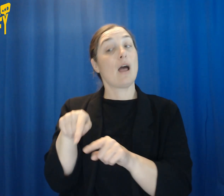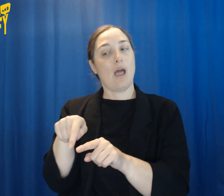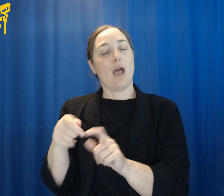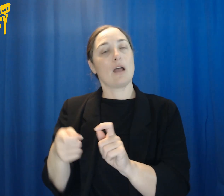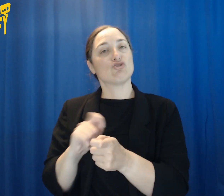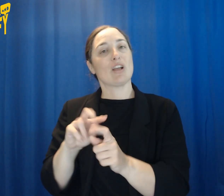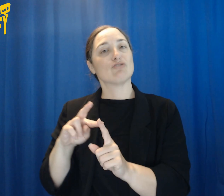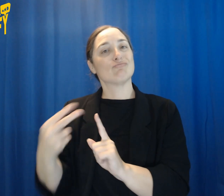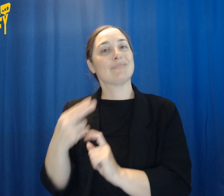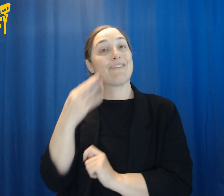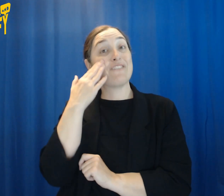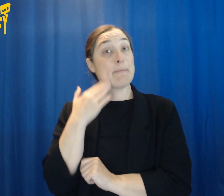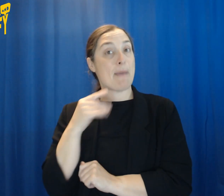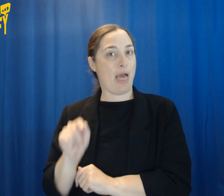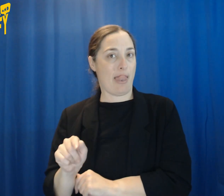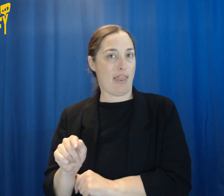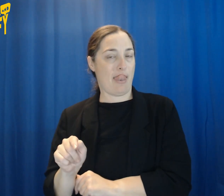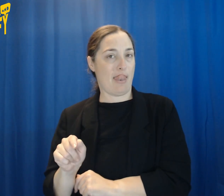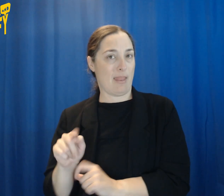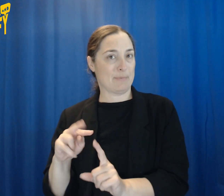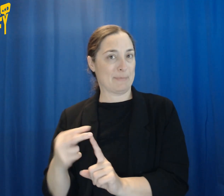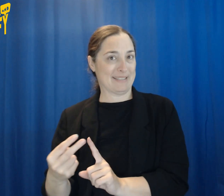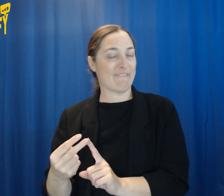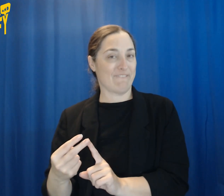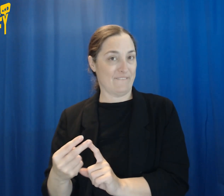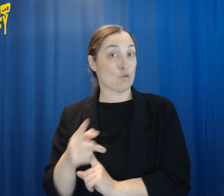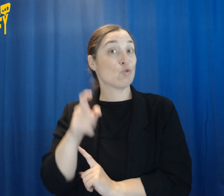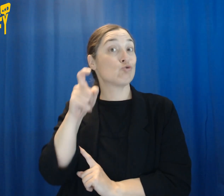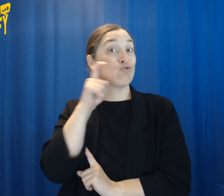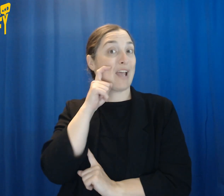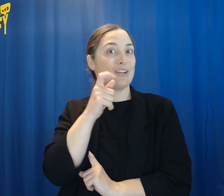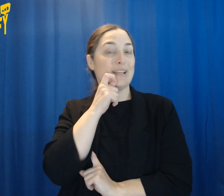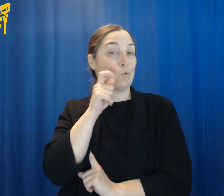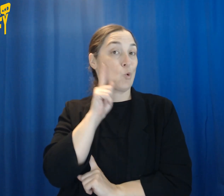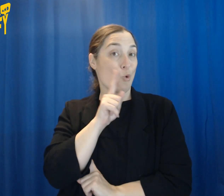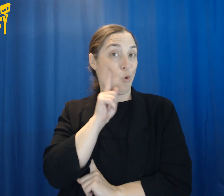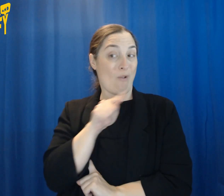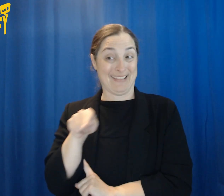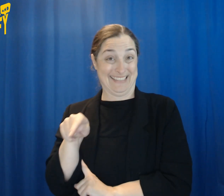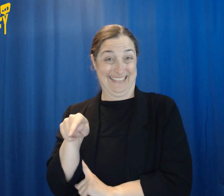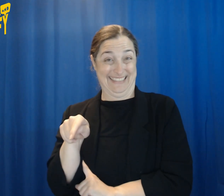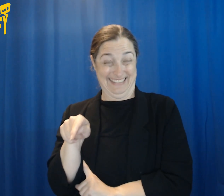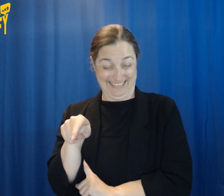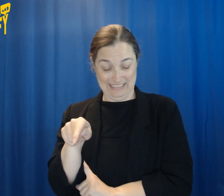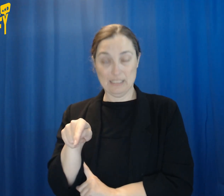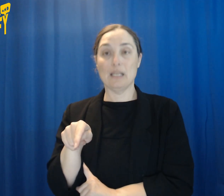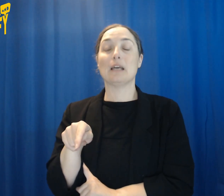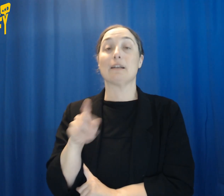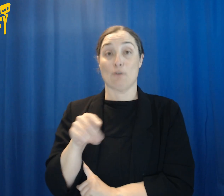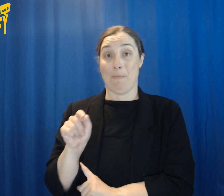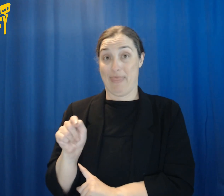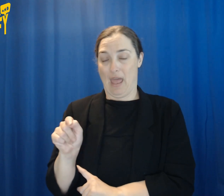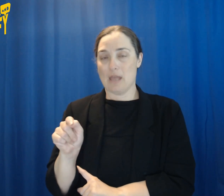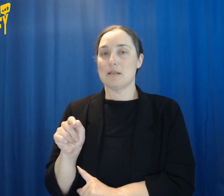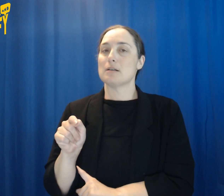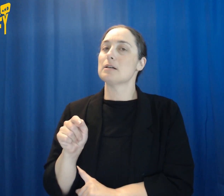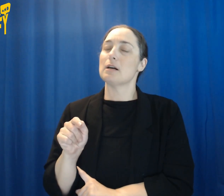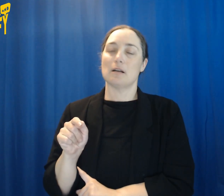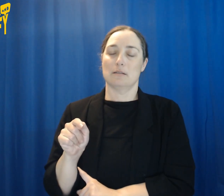which is so great. So Strange Little Girl is the one that she did, and it is one of my favorite